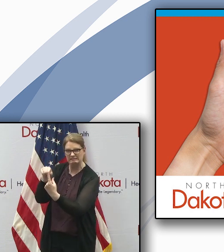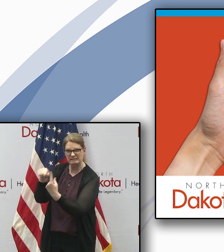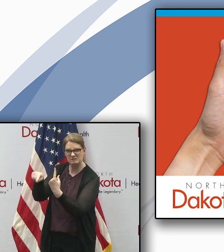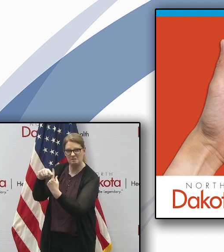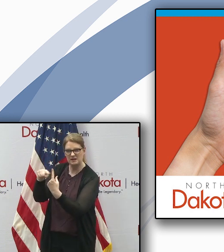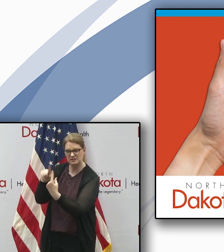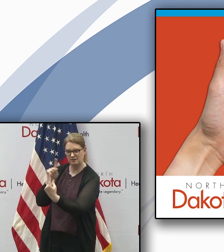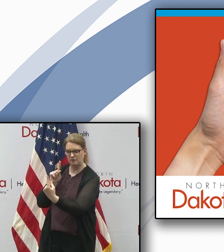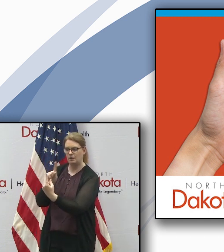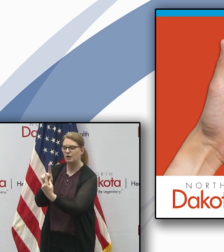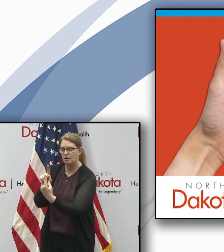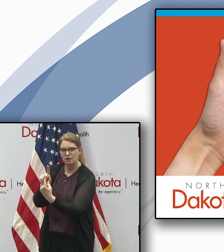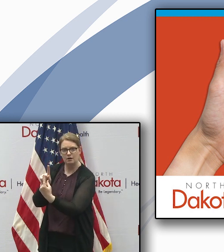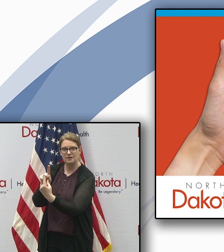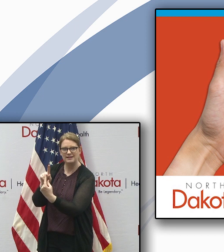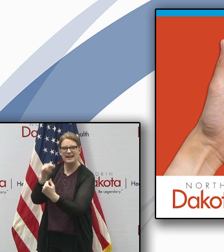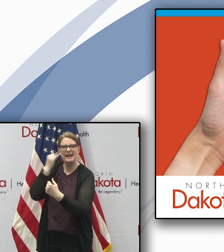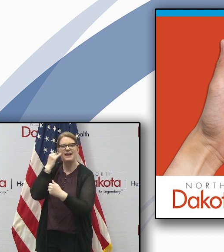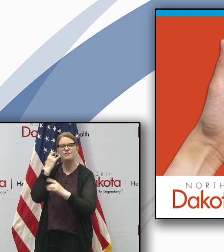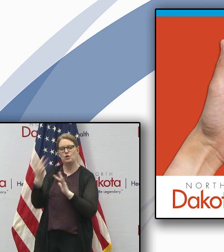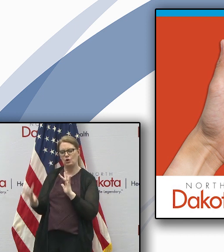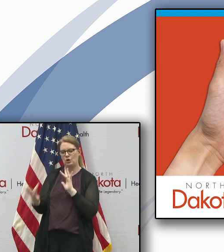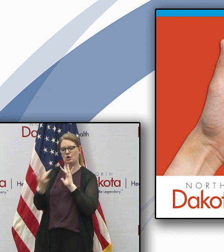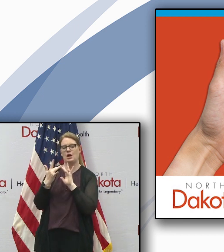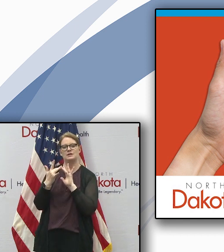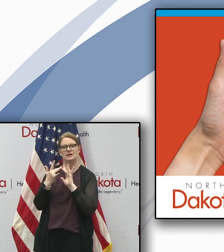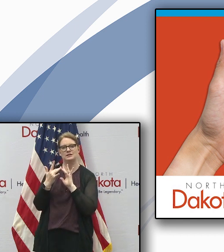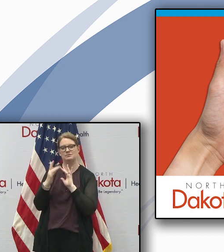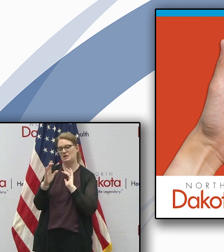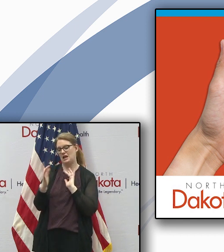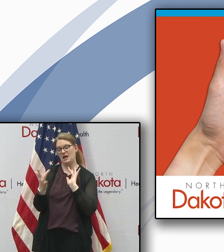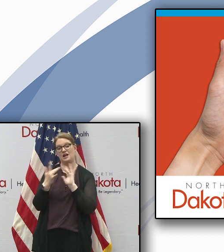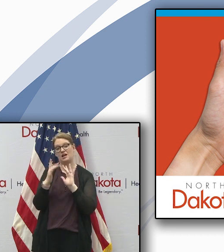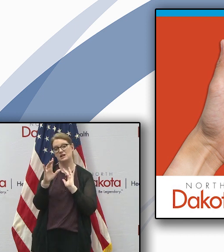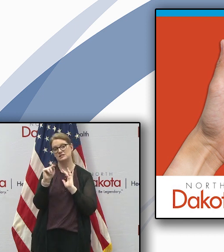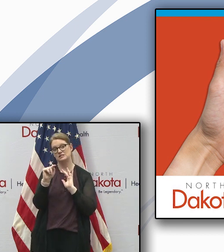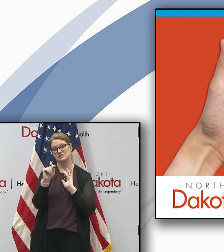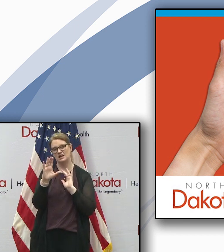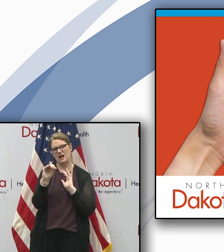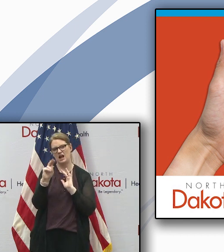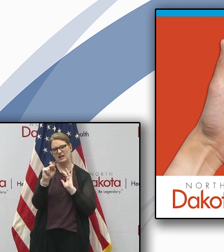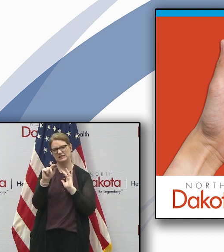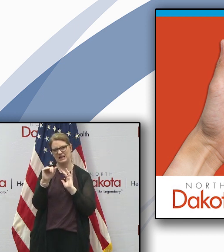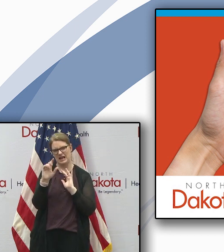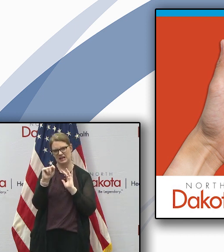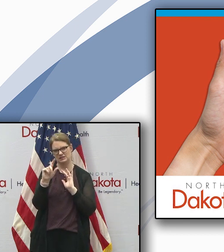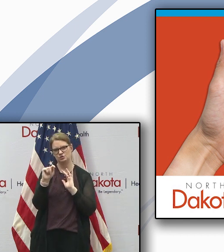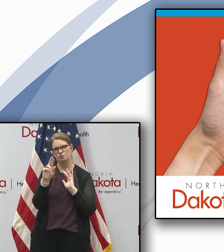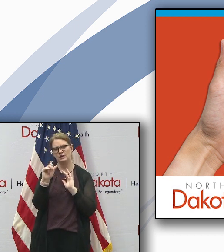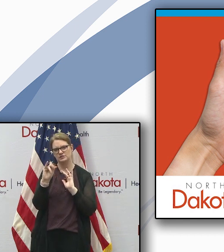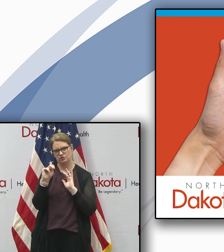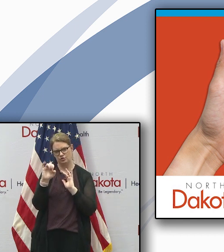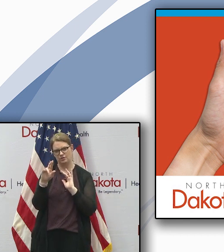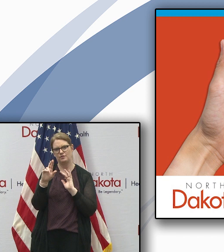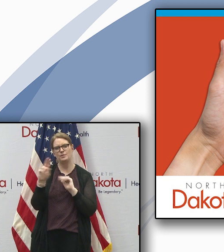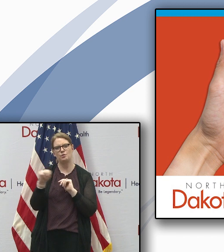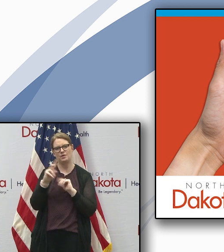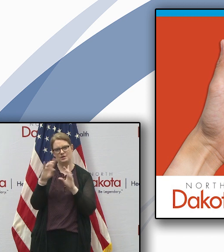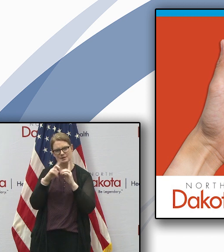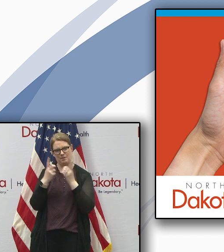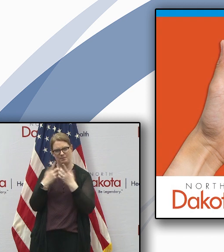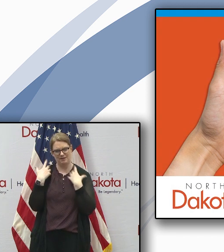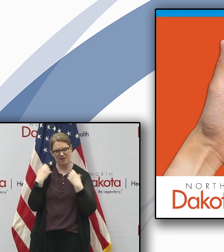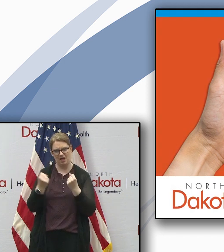at that time, if you're contacted by a contact tracer from the North Dakota Department of Health, and when they ask you